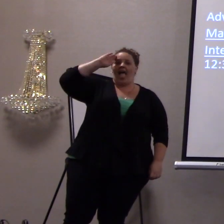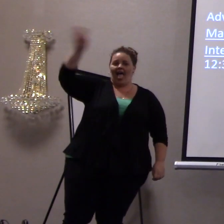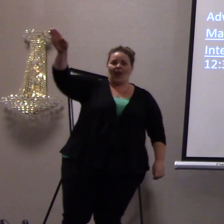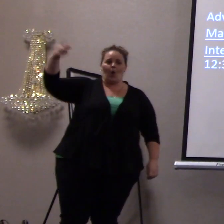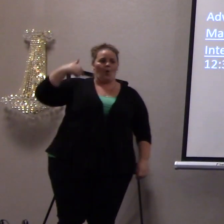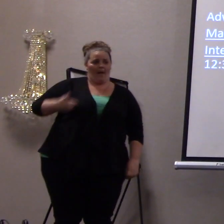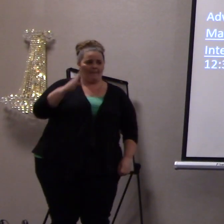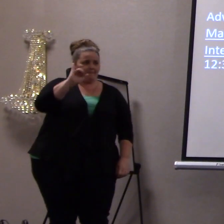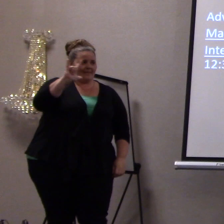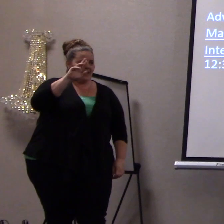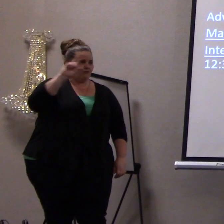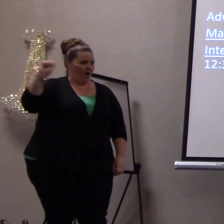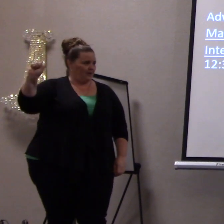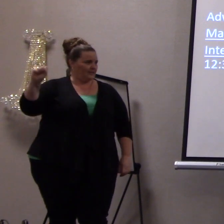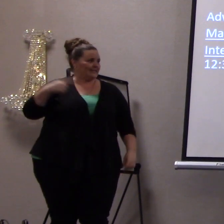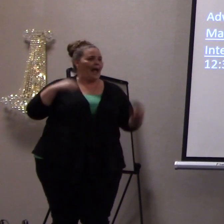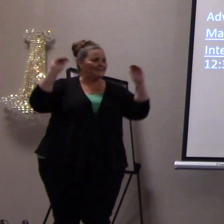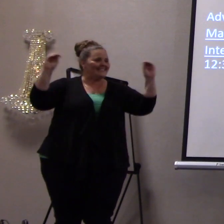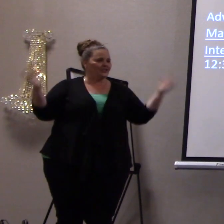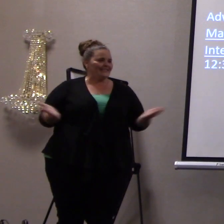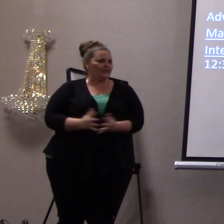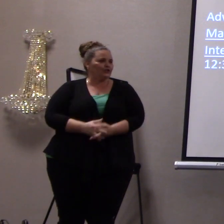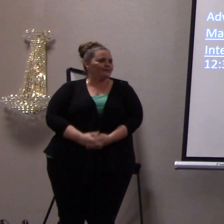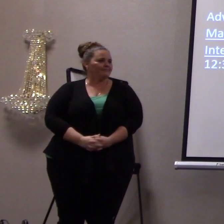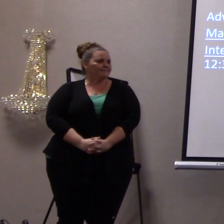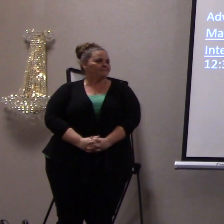Hello, my name is Bill Ross. I'm teaching here.